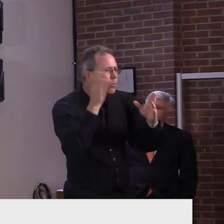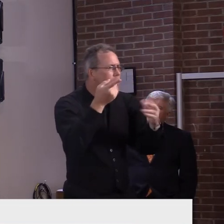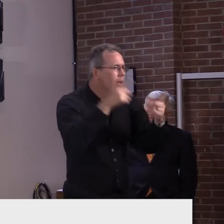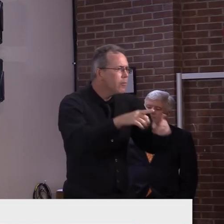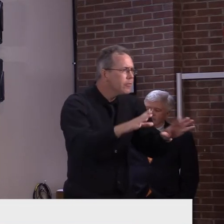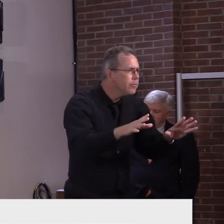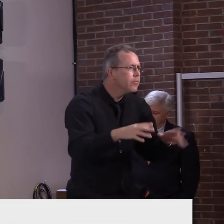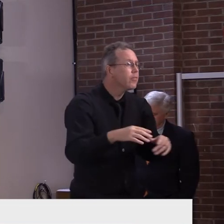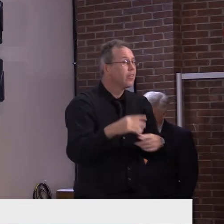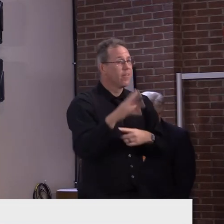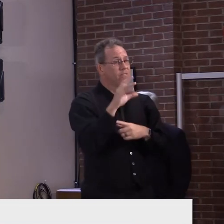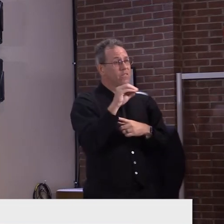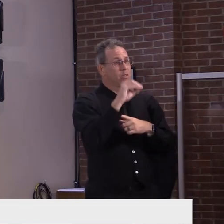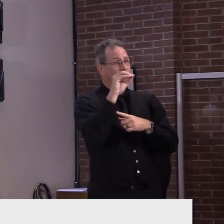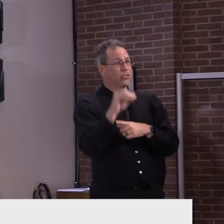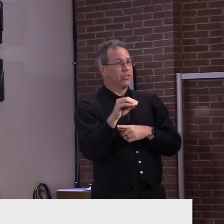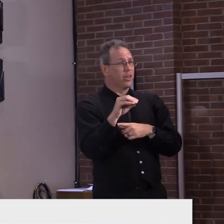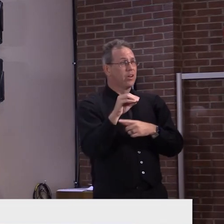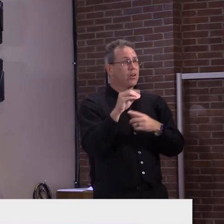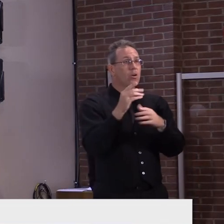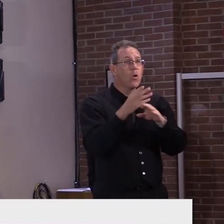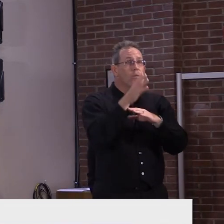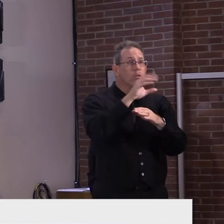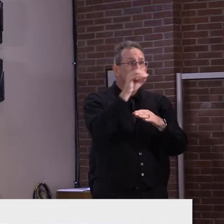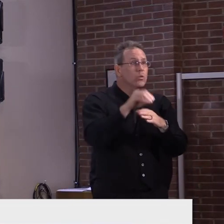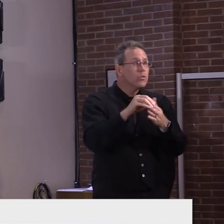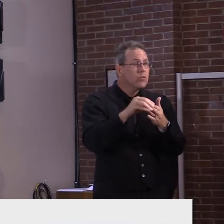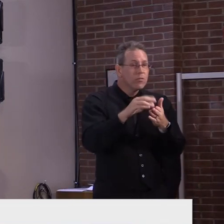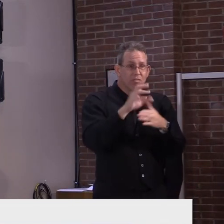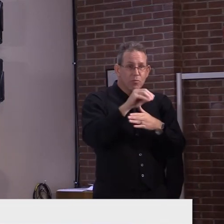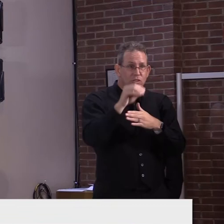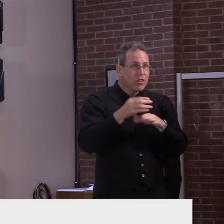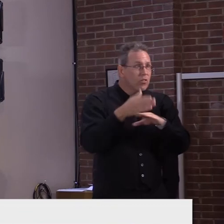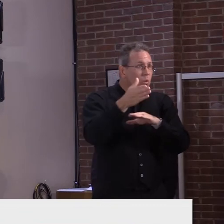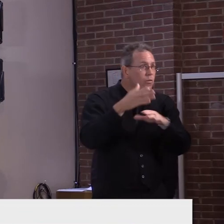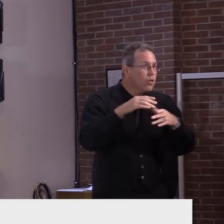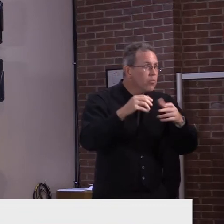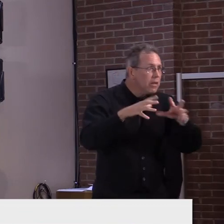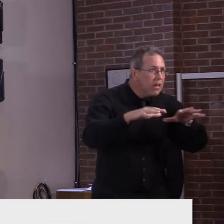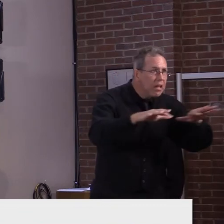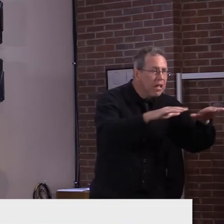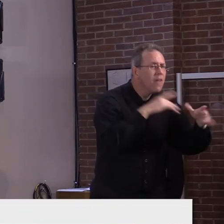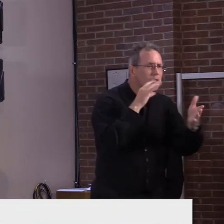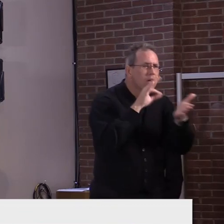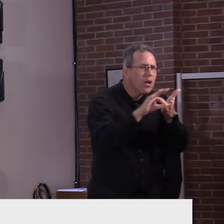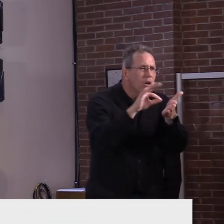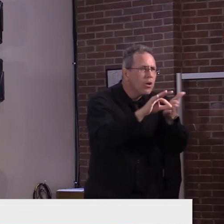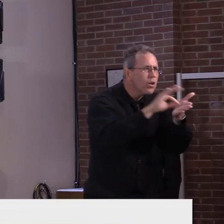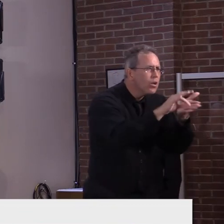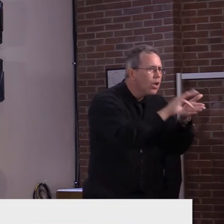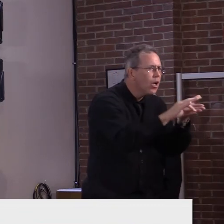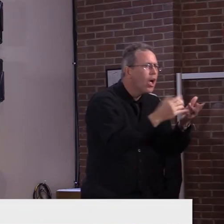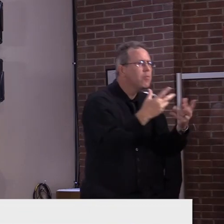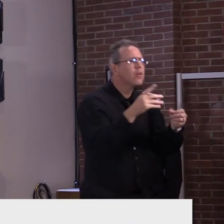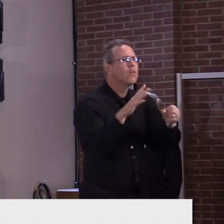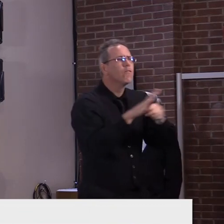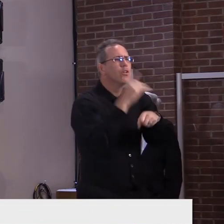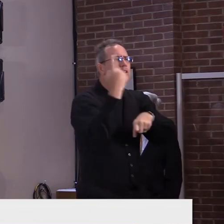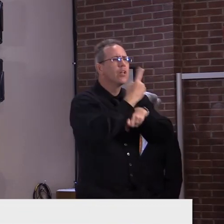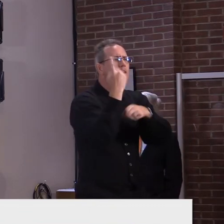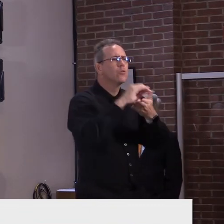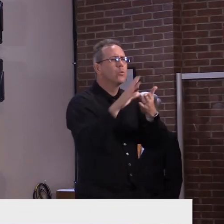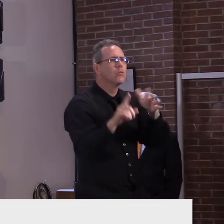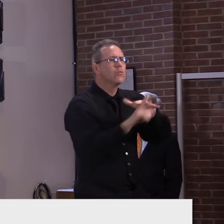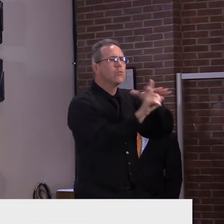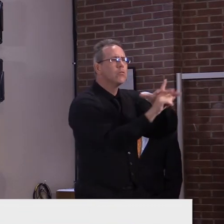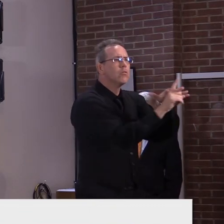are in person, then the district will not have to worry about the attendance regulations. But the priority right now is to get school open.